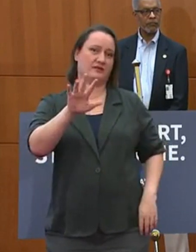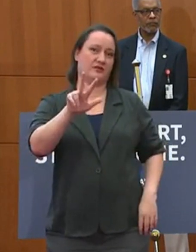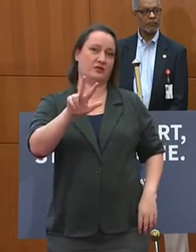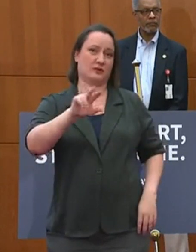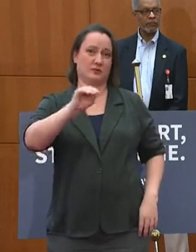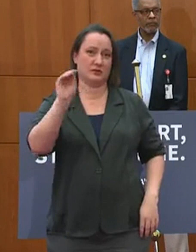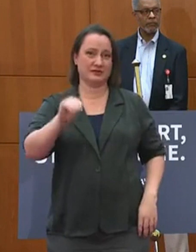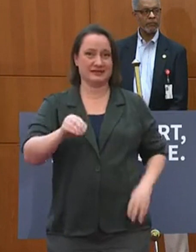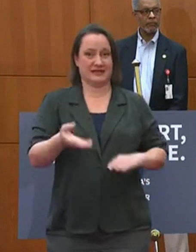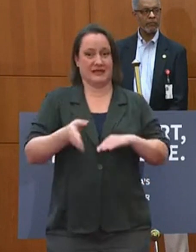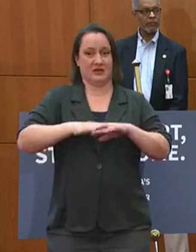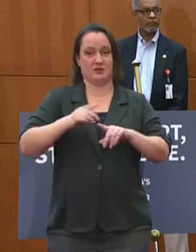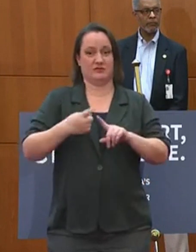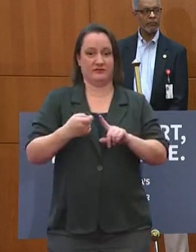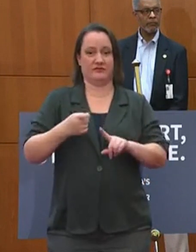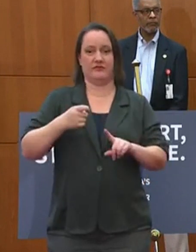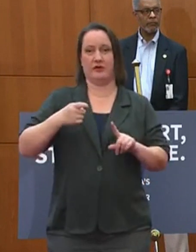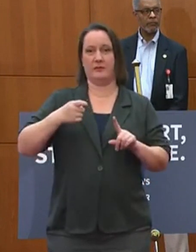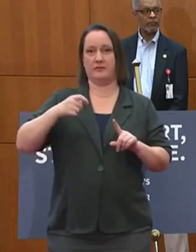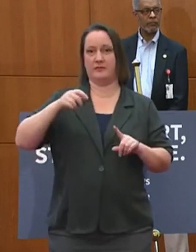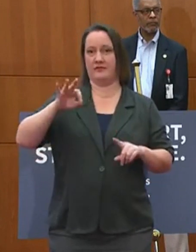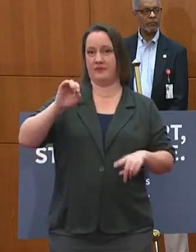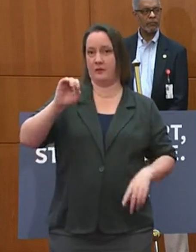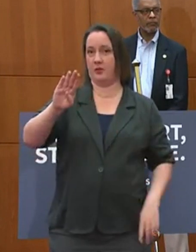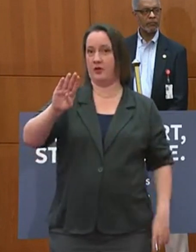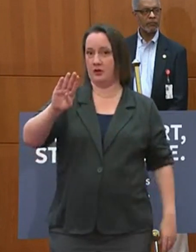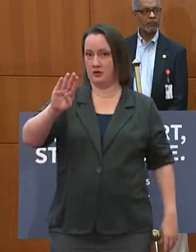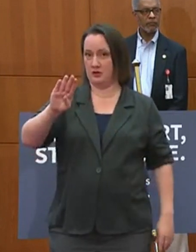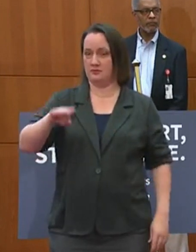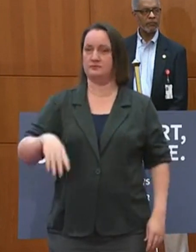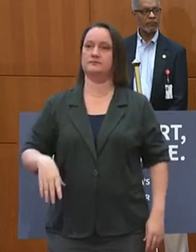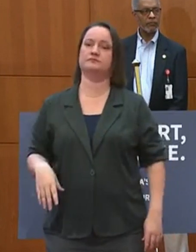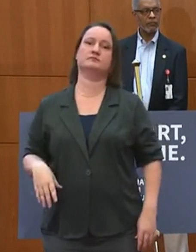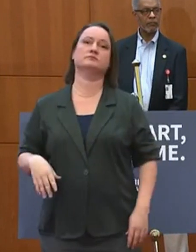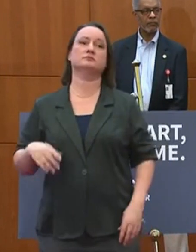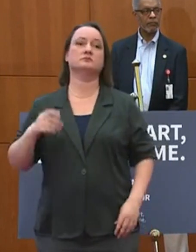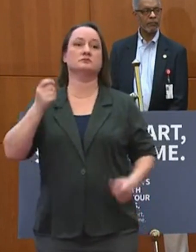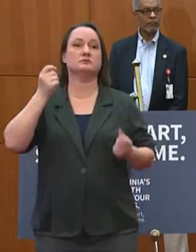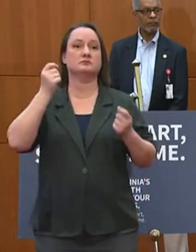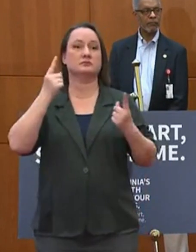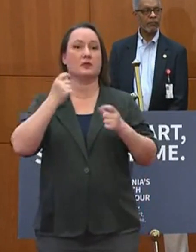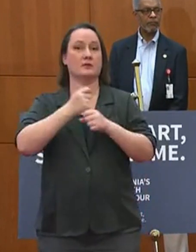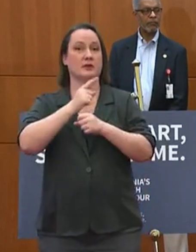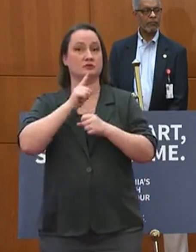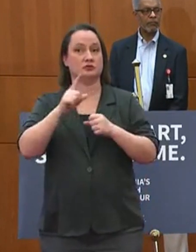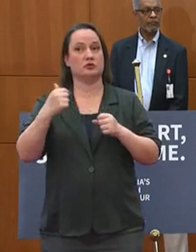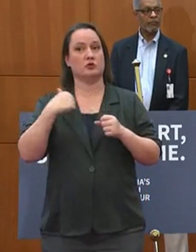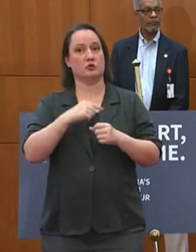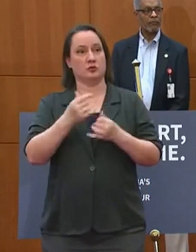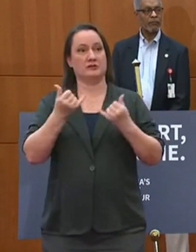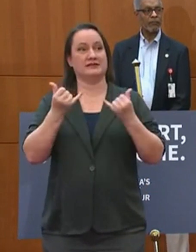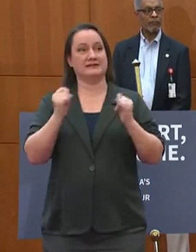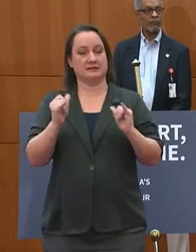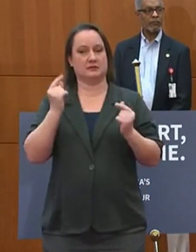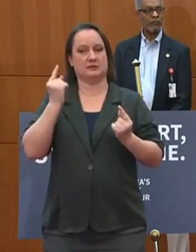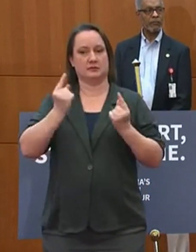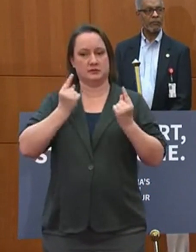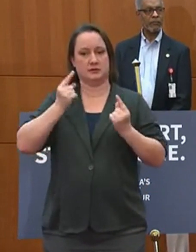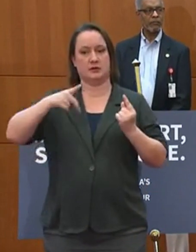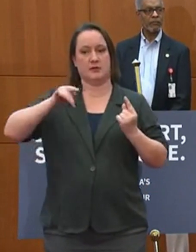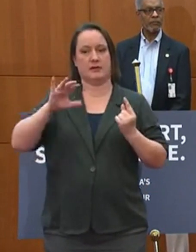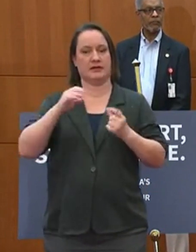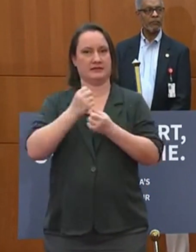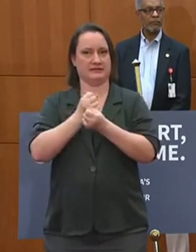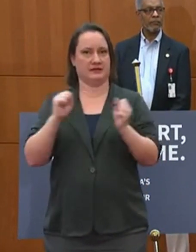from the previous month. Now, I want to make sure that the viewers and listeners know we are still considering public